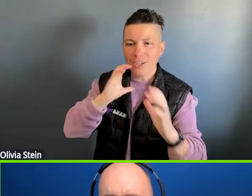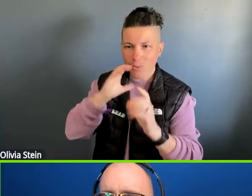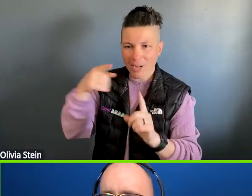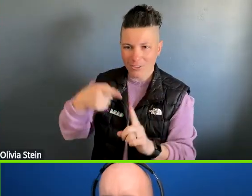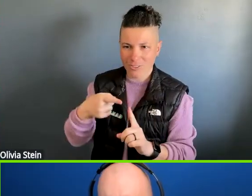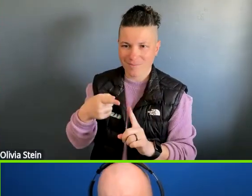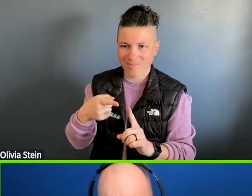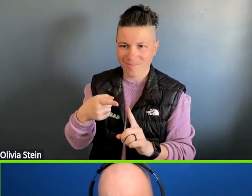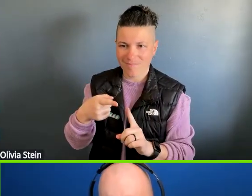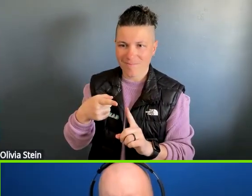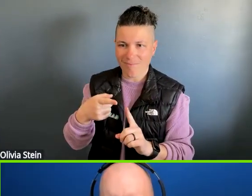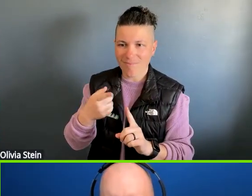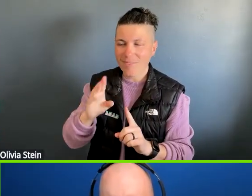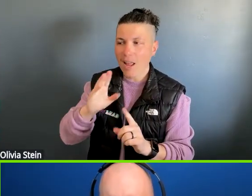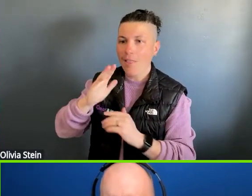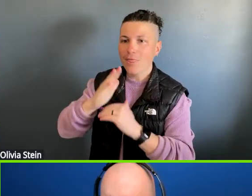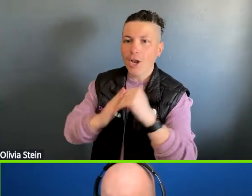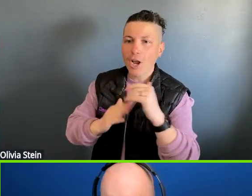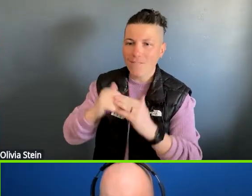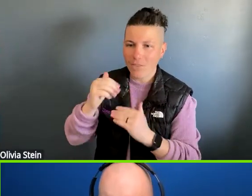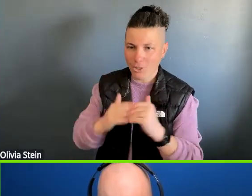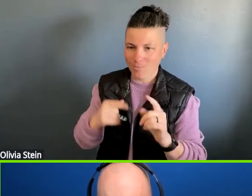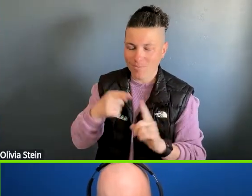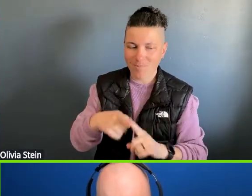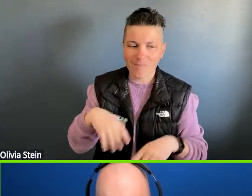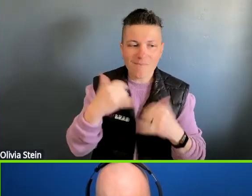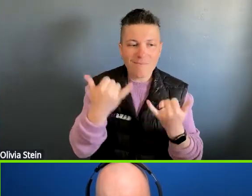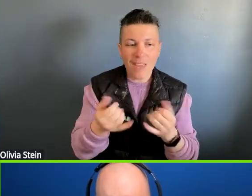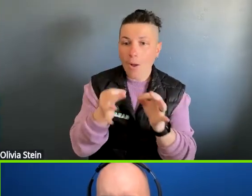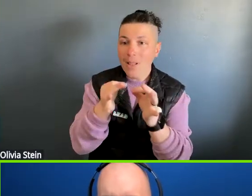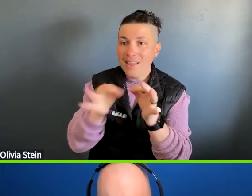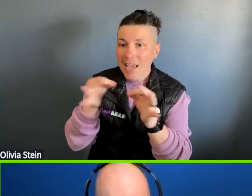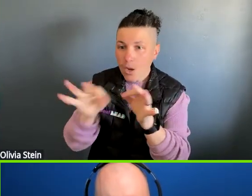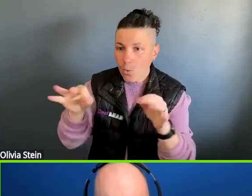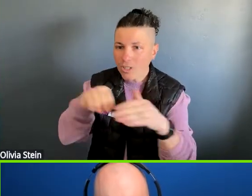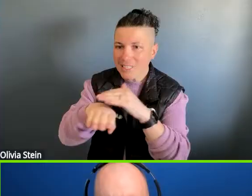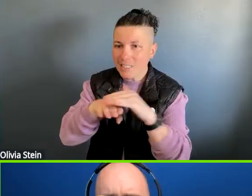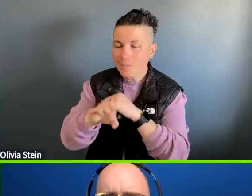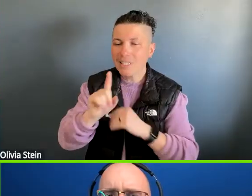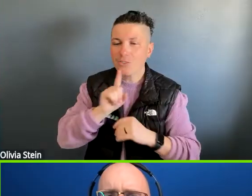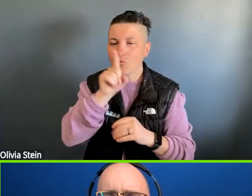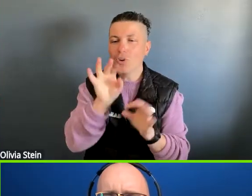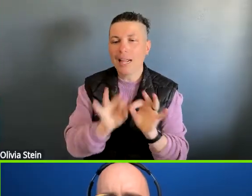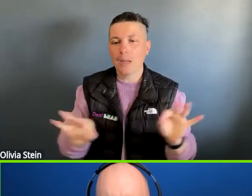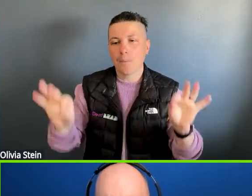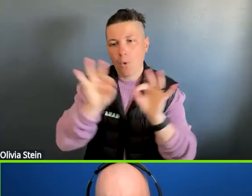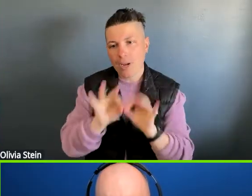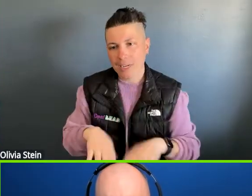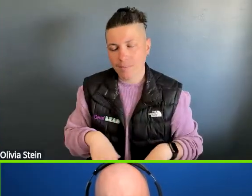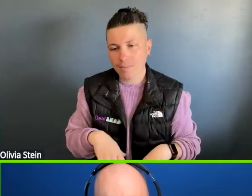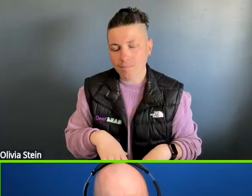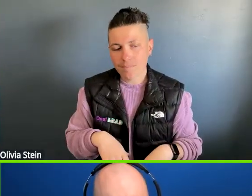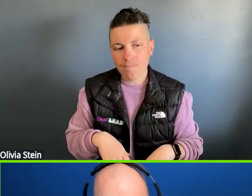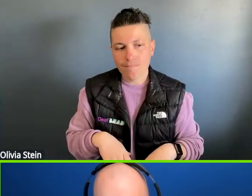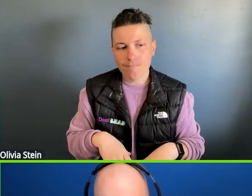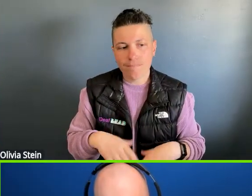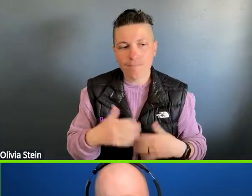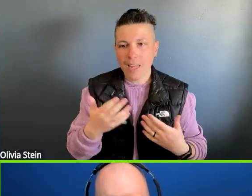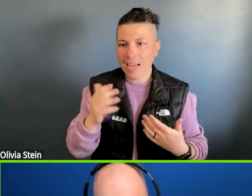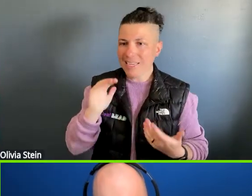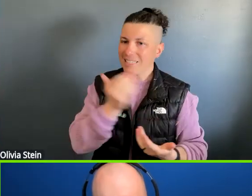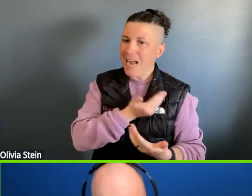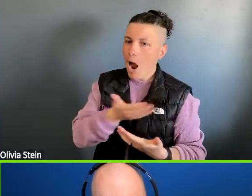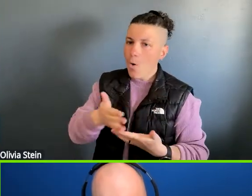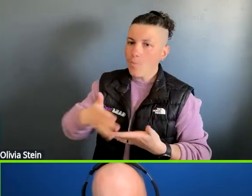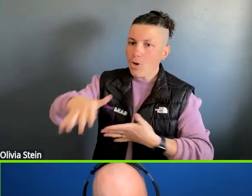service? This kind of answers that question. It's that direct communication aspect, that comfort level. So language accessibility is truly